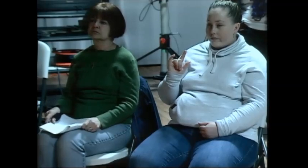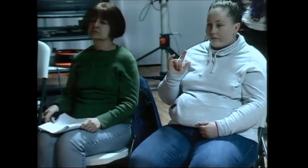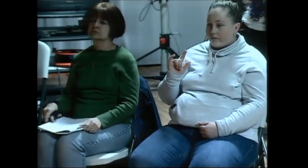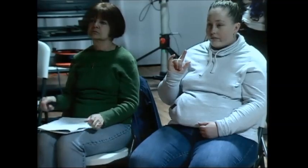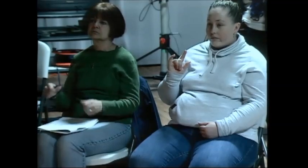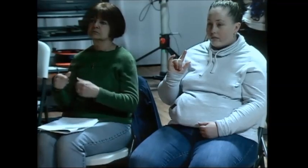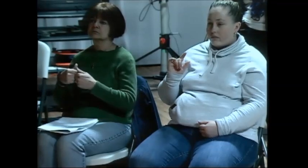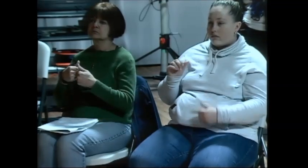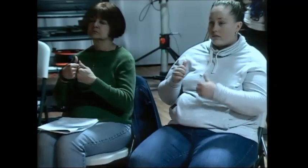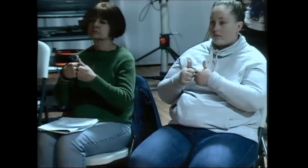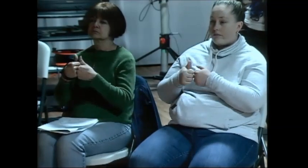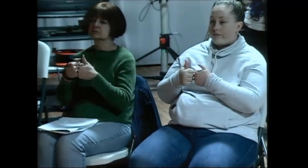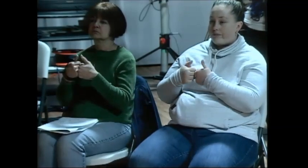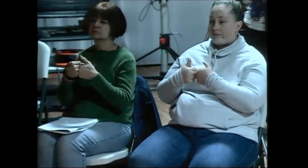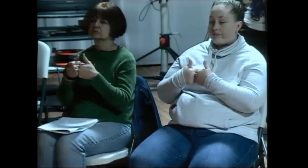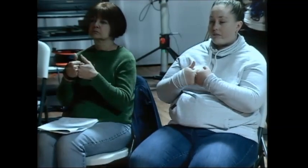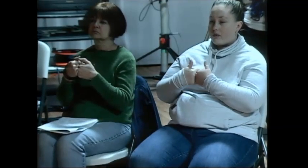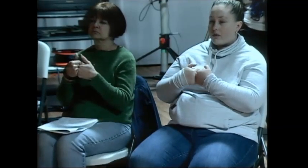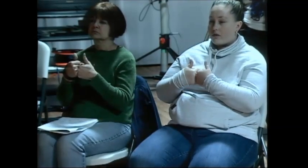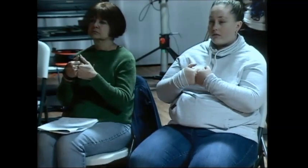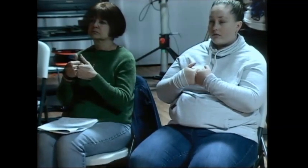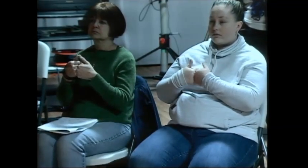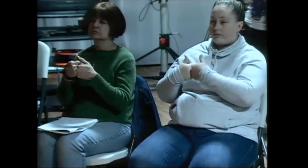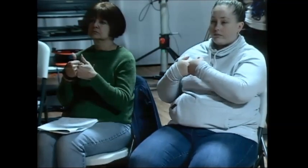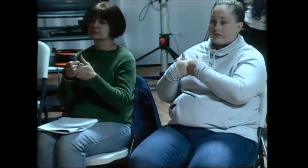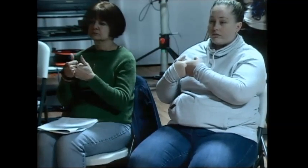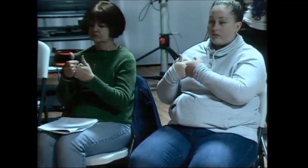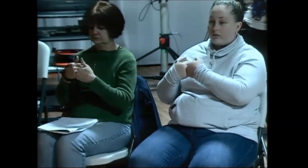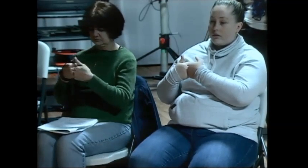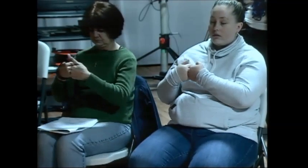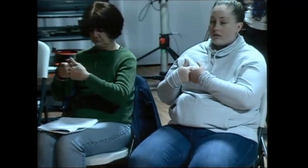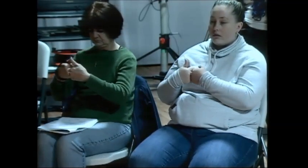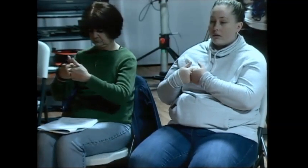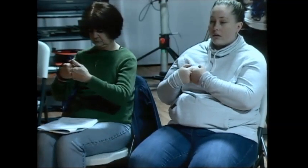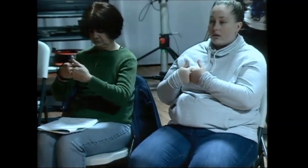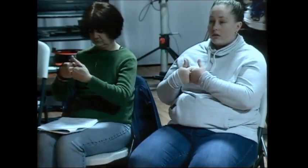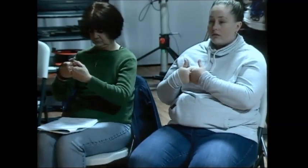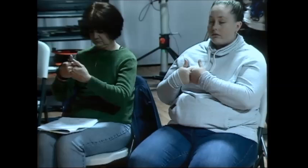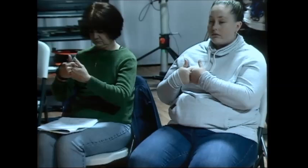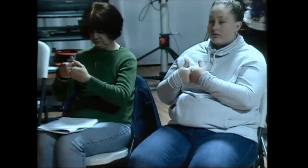To play a game. Could be like a video game. It can be a sport.